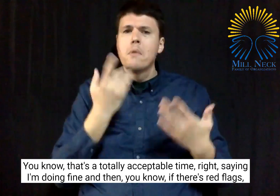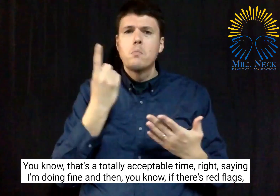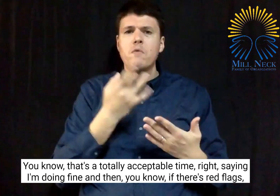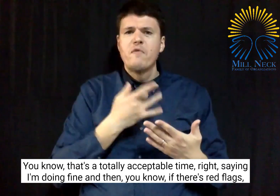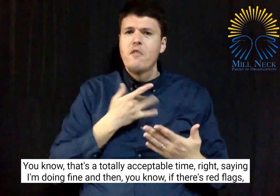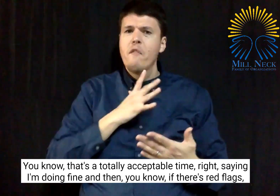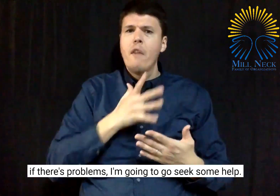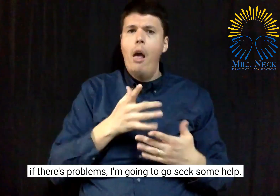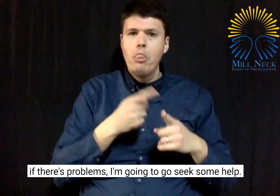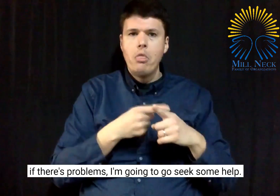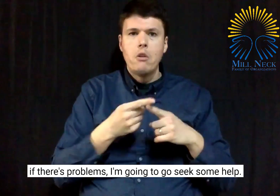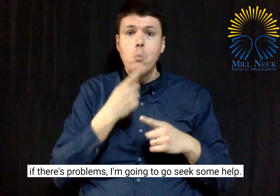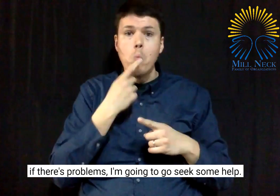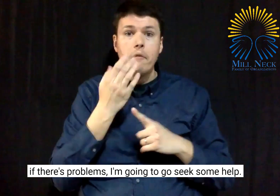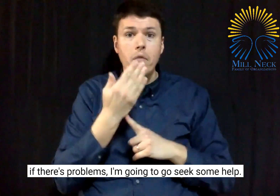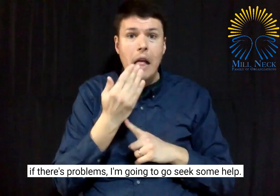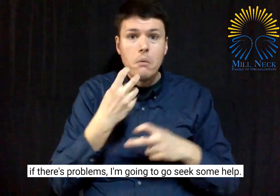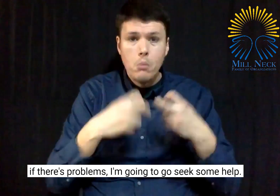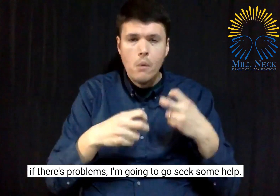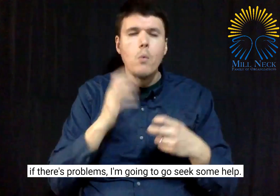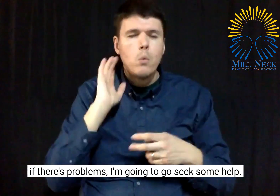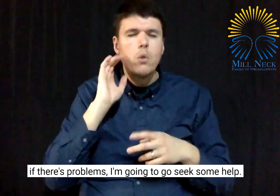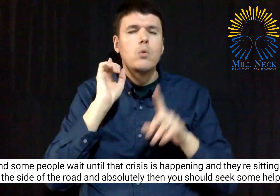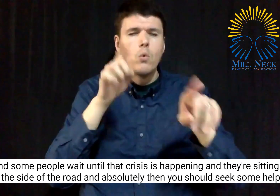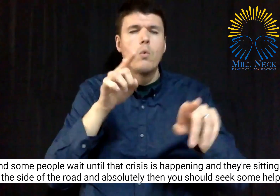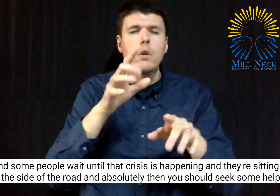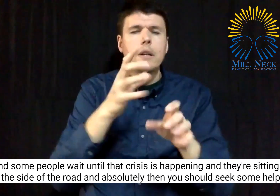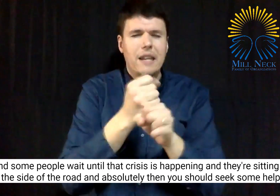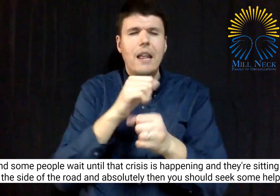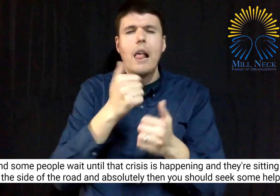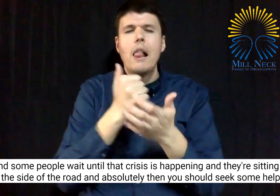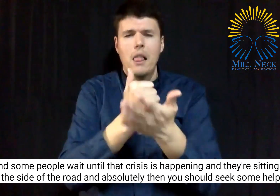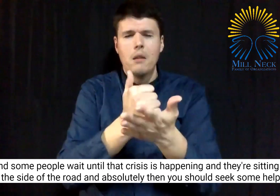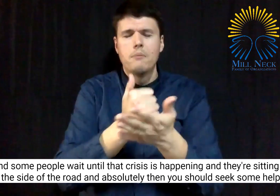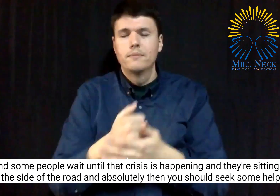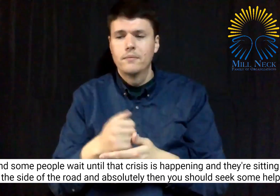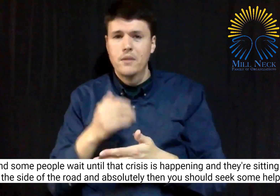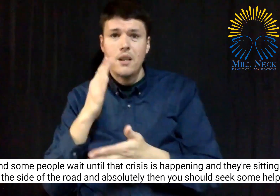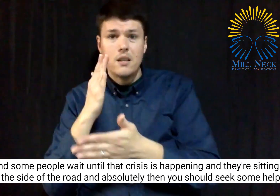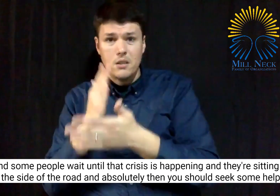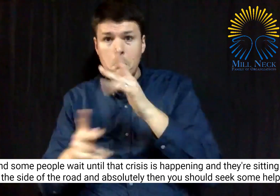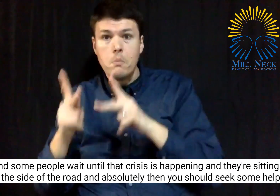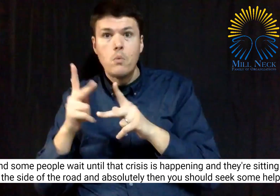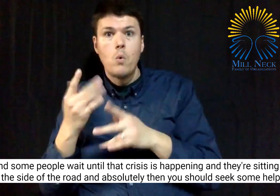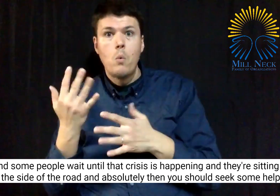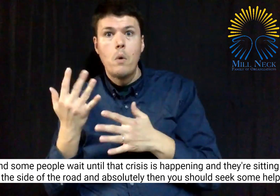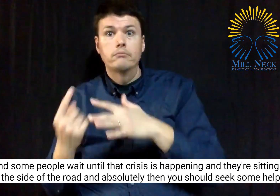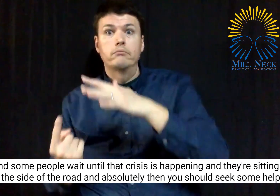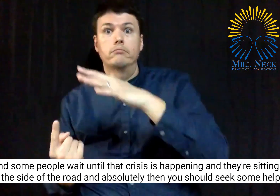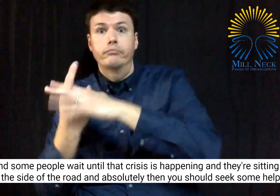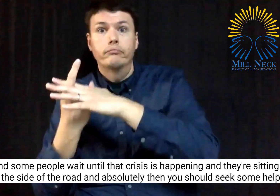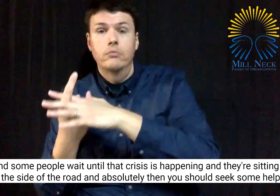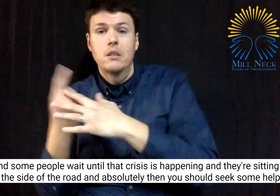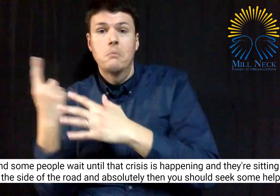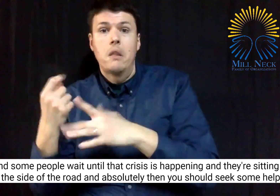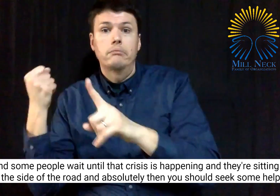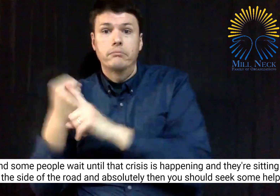red flags, if there's problems, I'm going to go seek some help. And some people wait until that crisis is happening and they're sitting on the side of the road, and absolutely then you